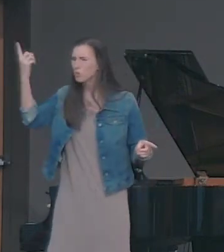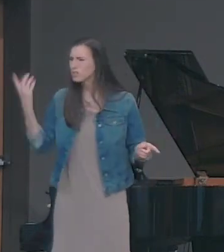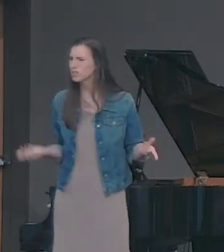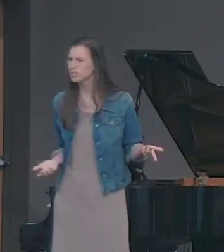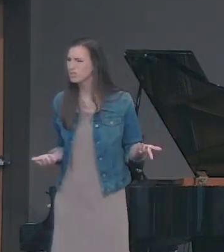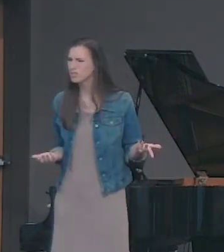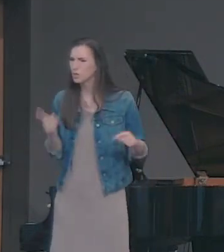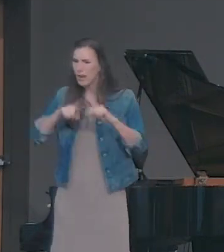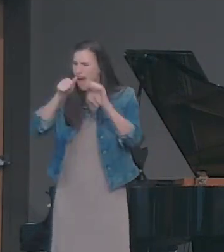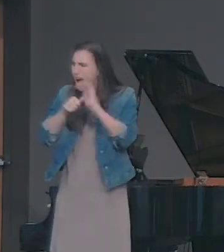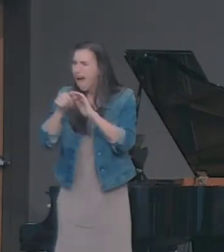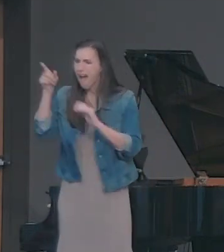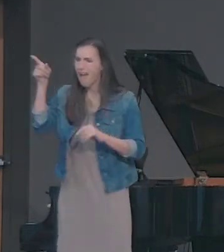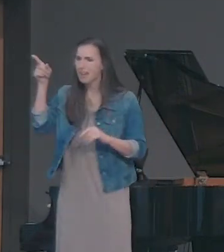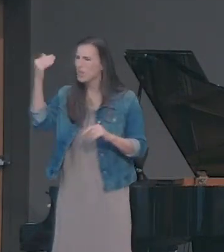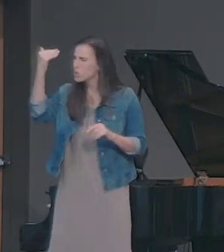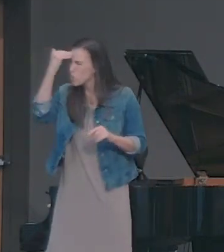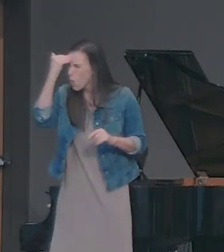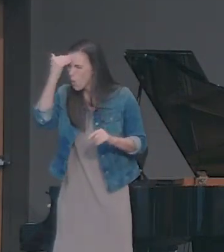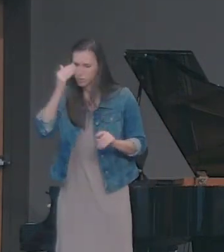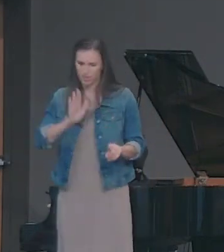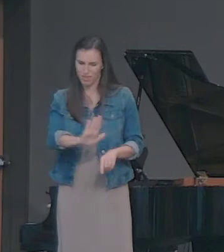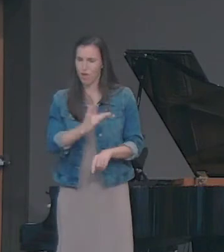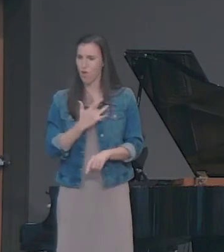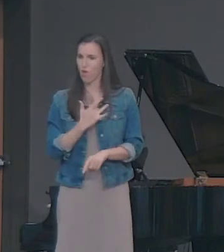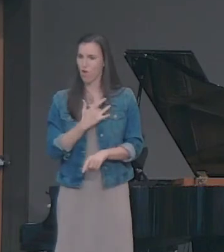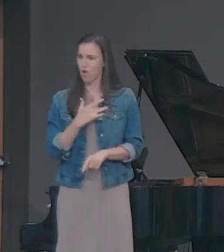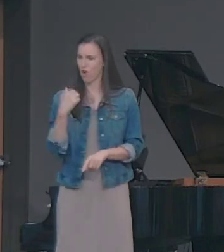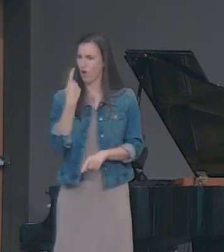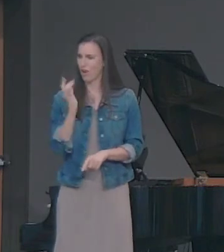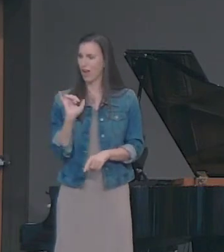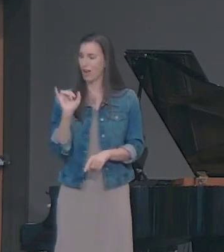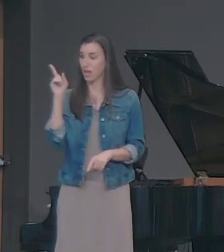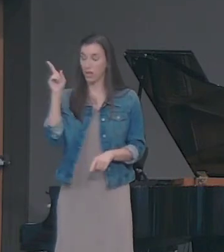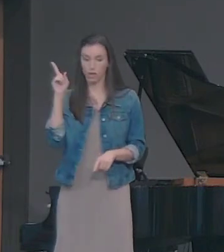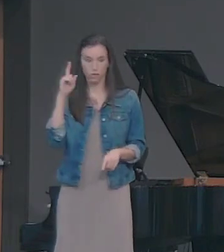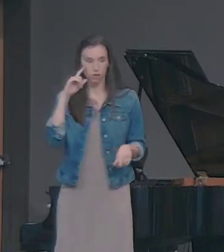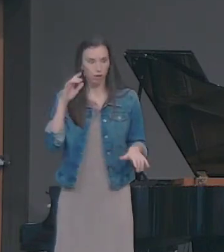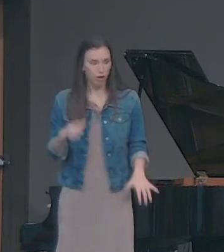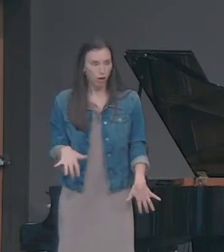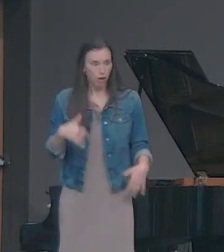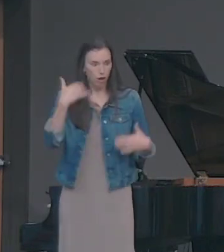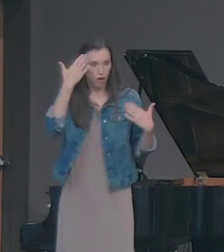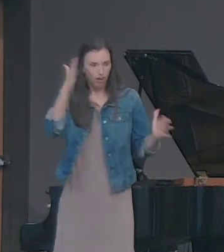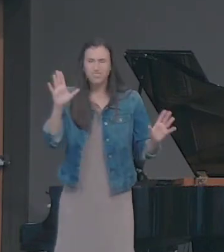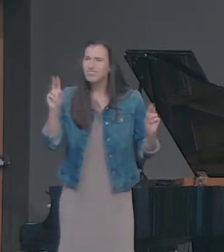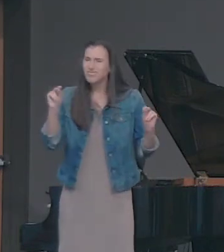He knows what's in their hearts. It's not a surprise to God.